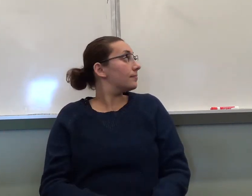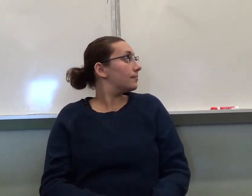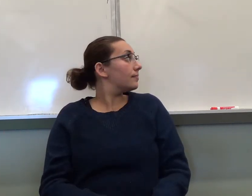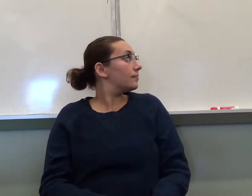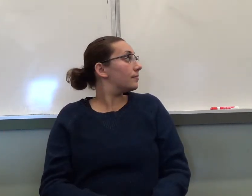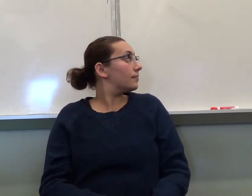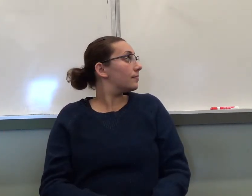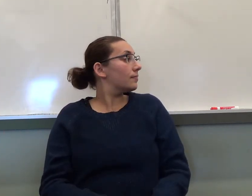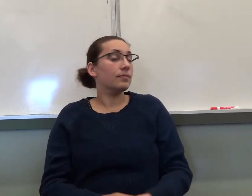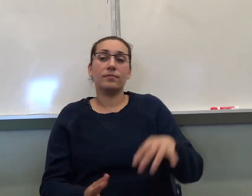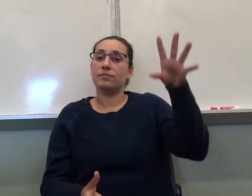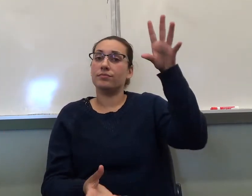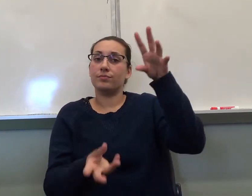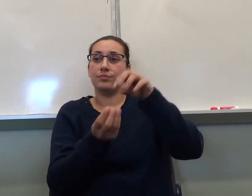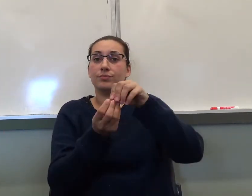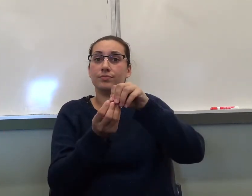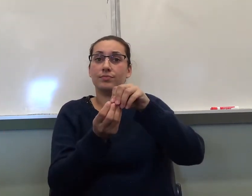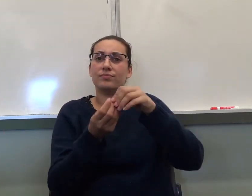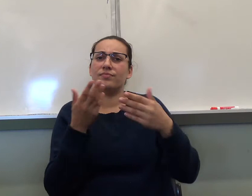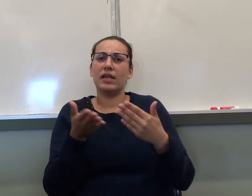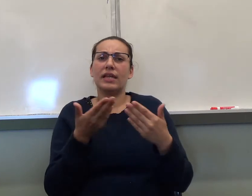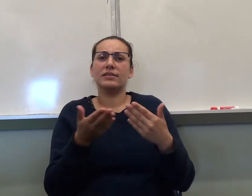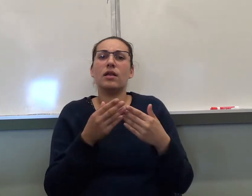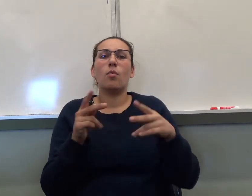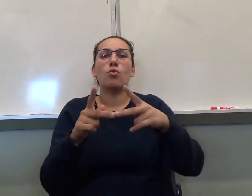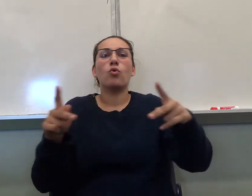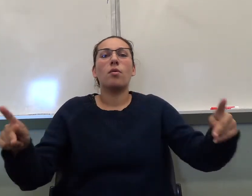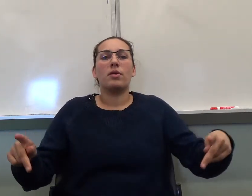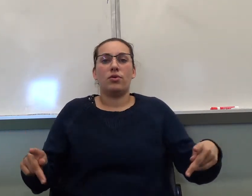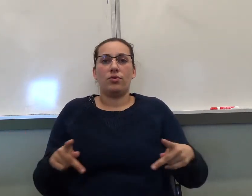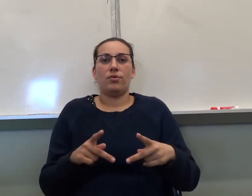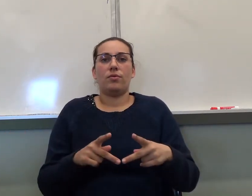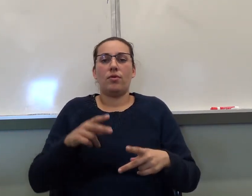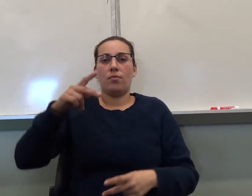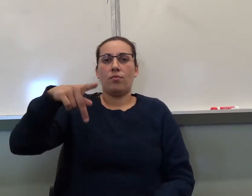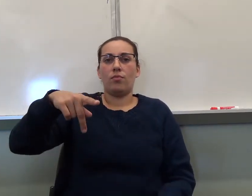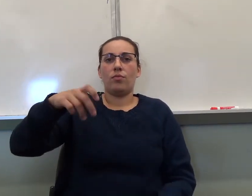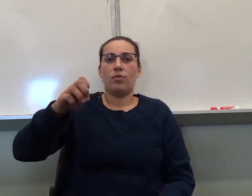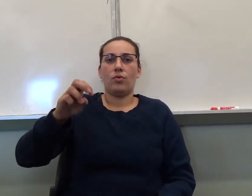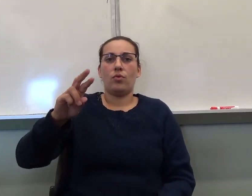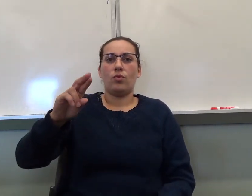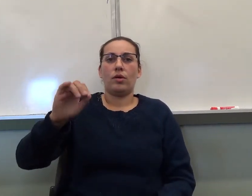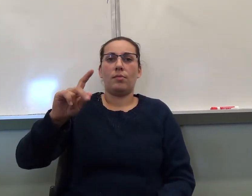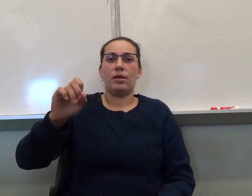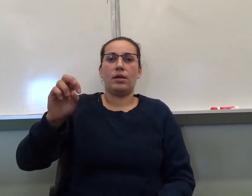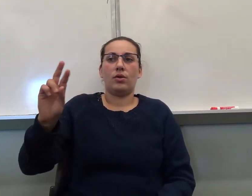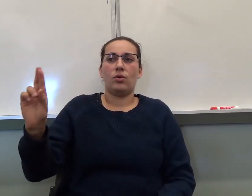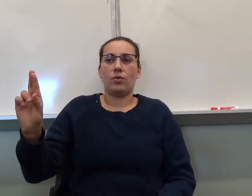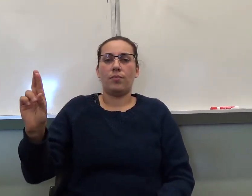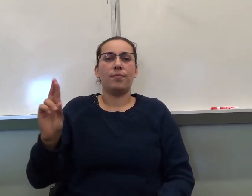Add that whole thing up. It's very easy to do, 16, 19, and 22. That's how many